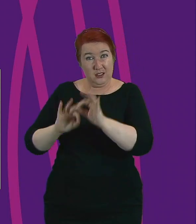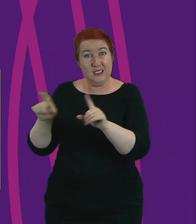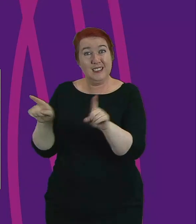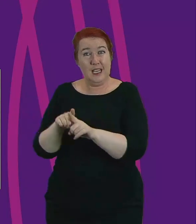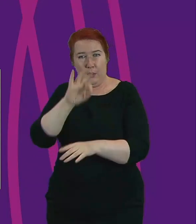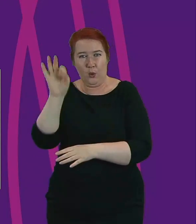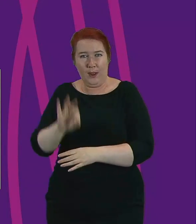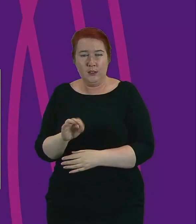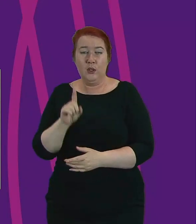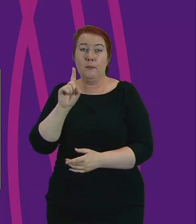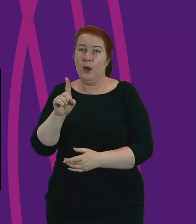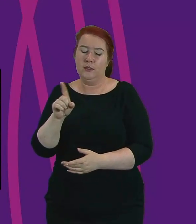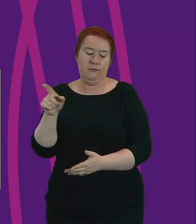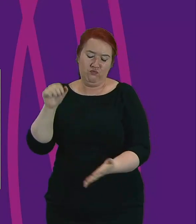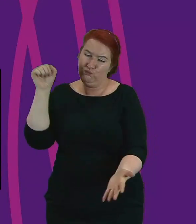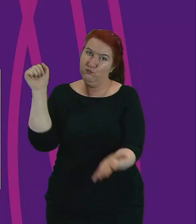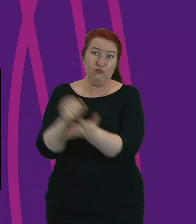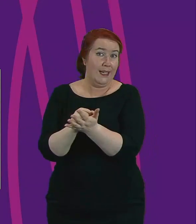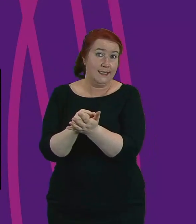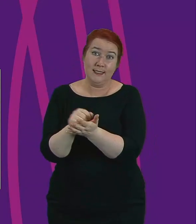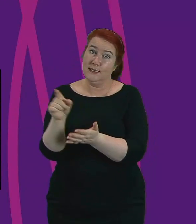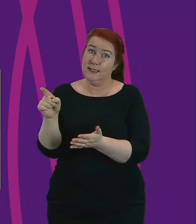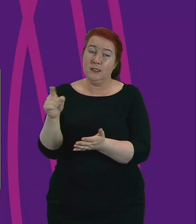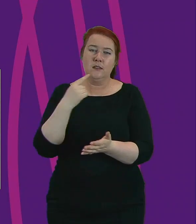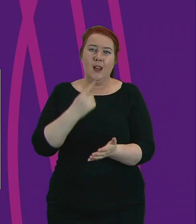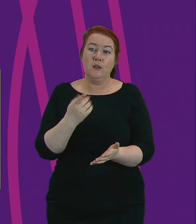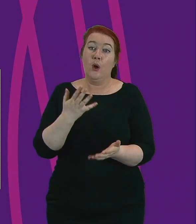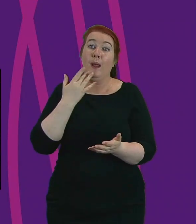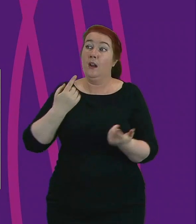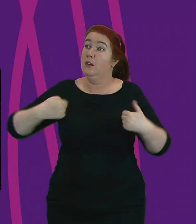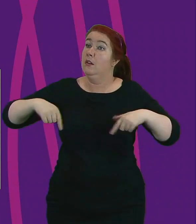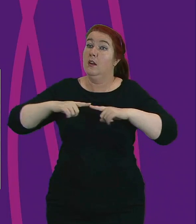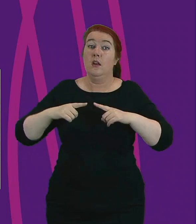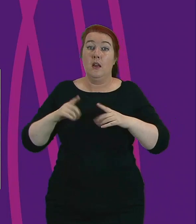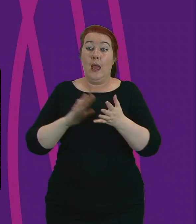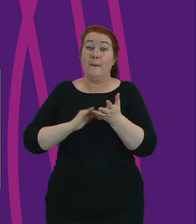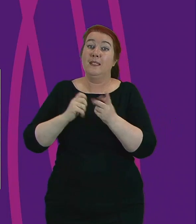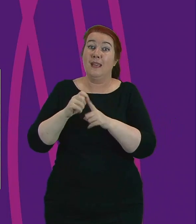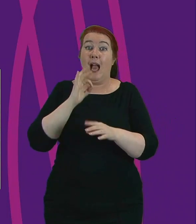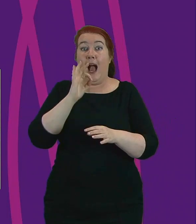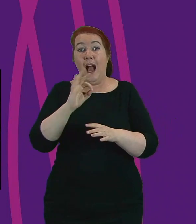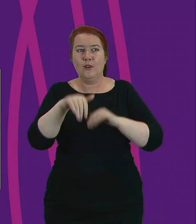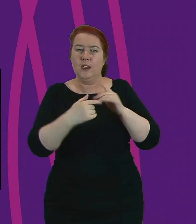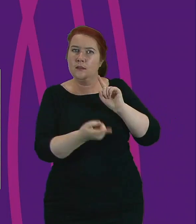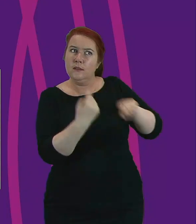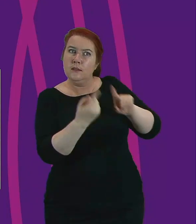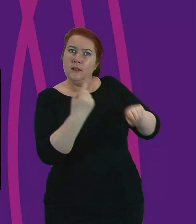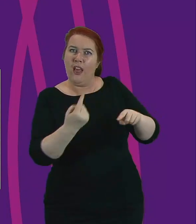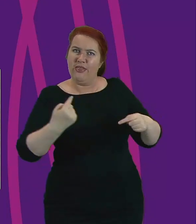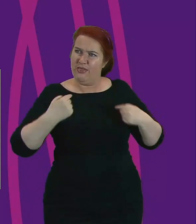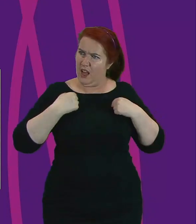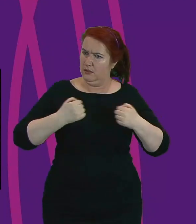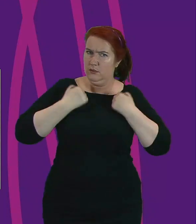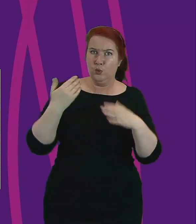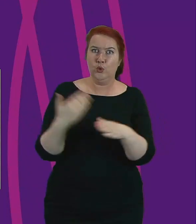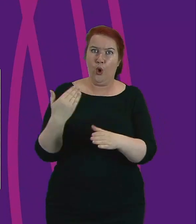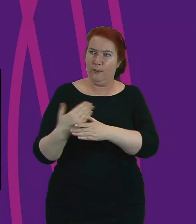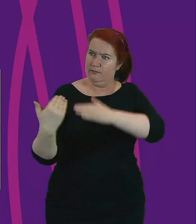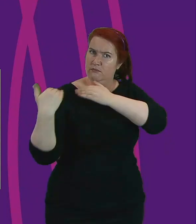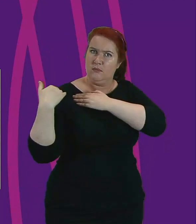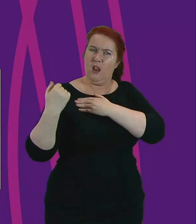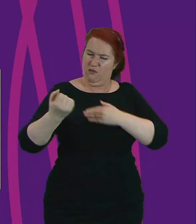is absolutely right that when we ask about scrutiny, we are doing our job in this Parliament. We have every right